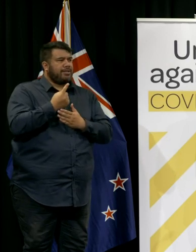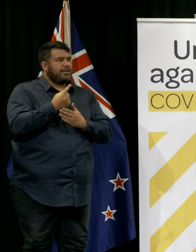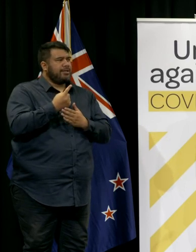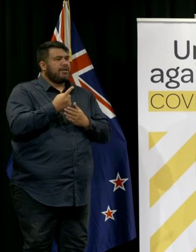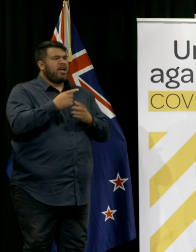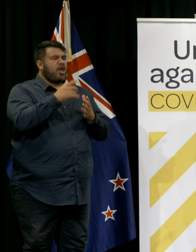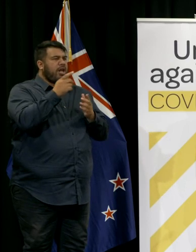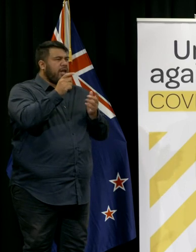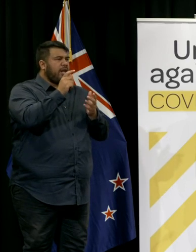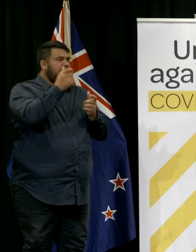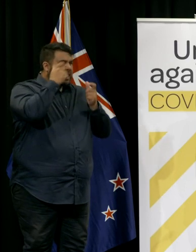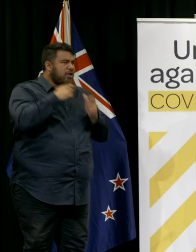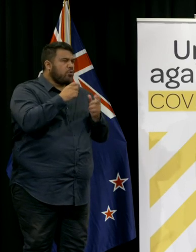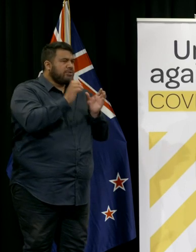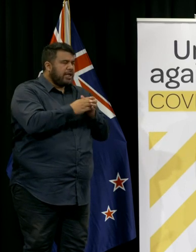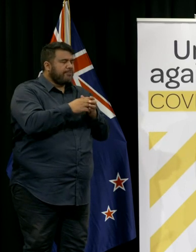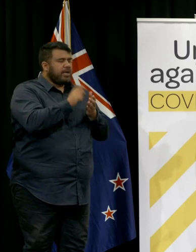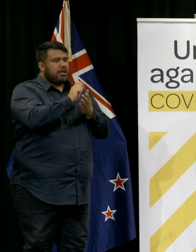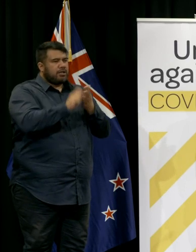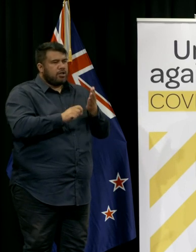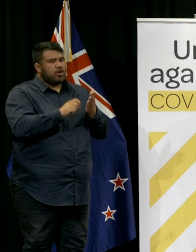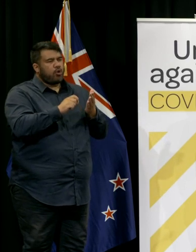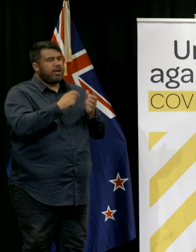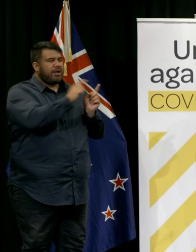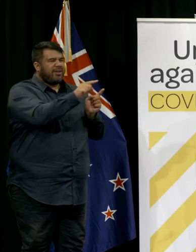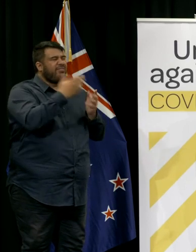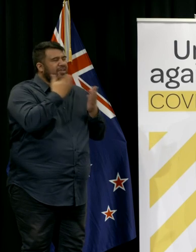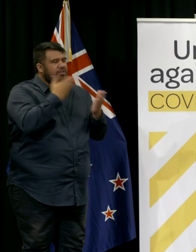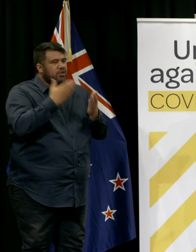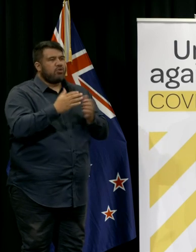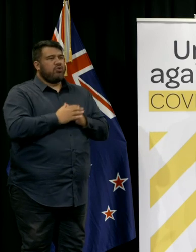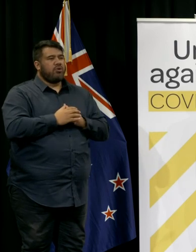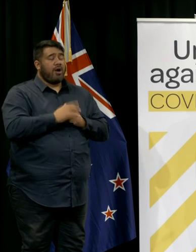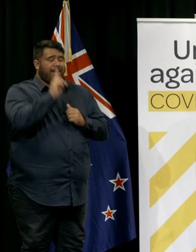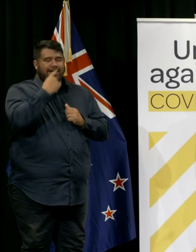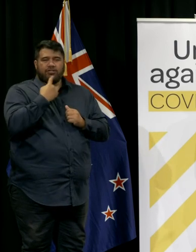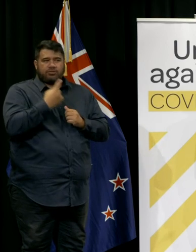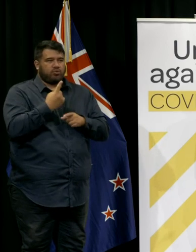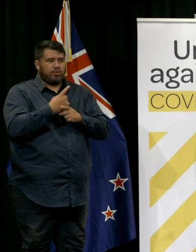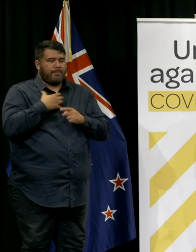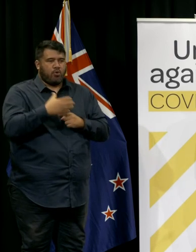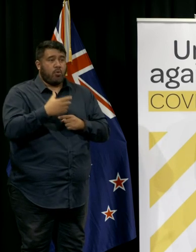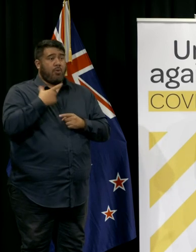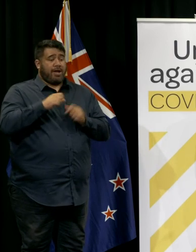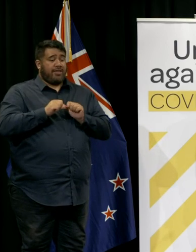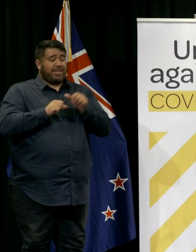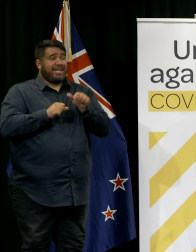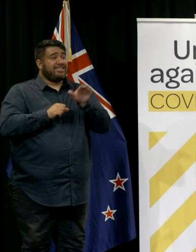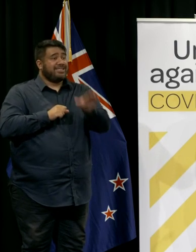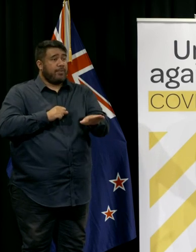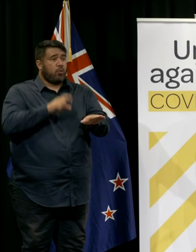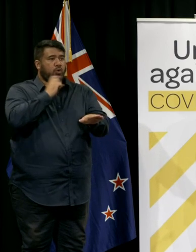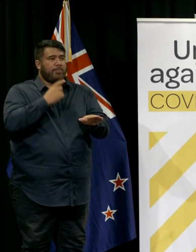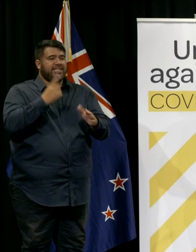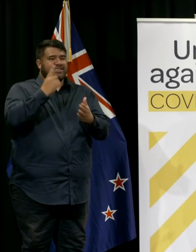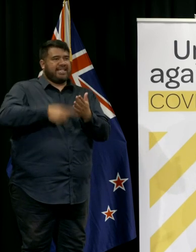I can't talk any more about this, obviously, because the next milestone event will be a sentencing matter. So I'll leave that there.